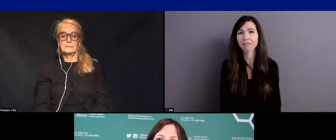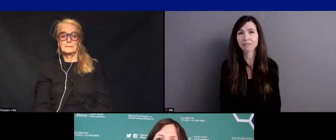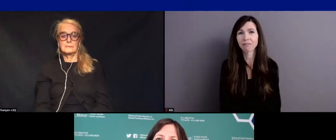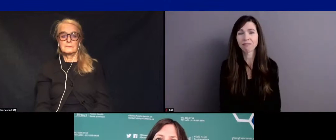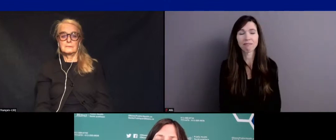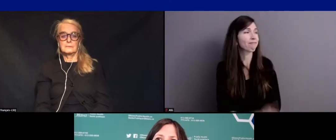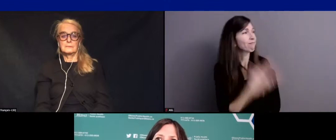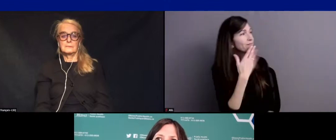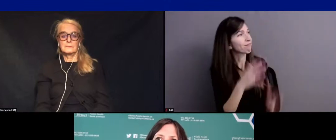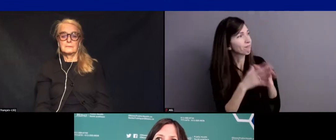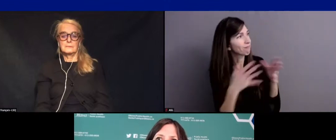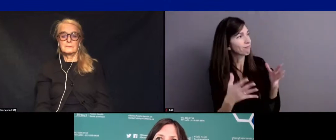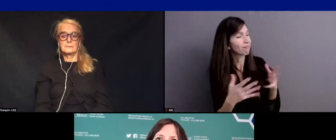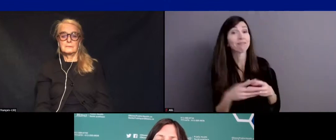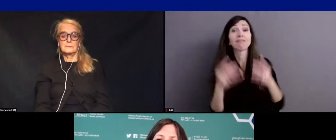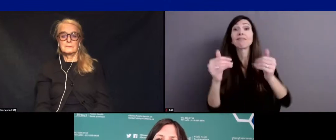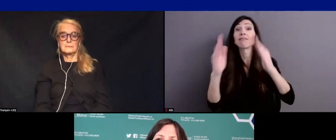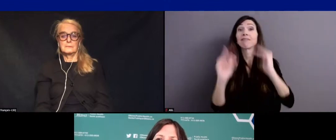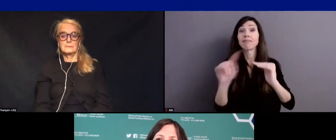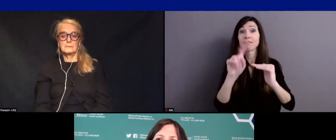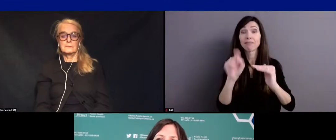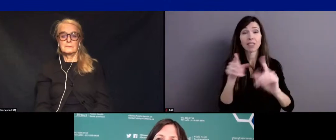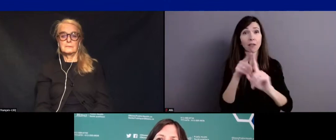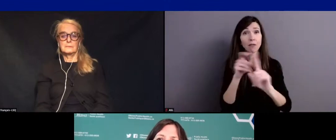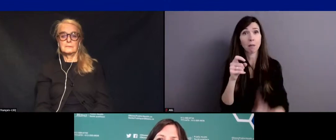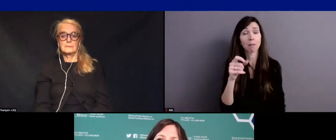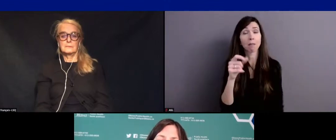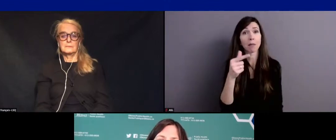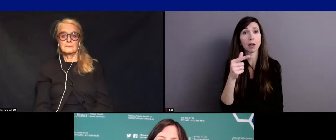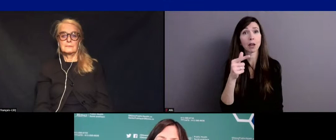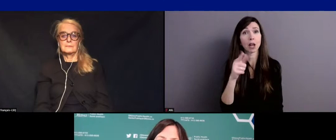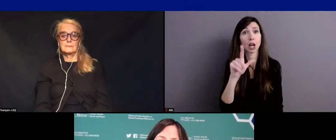Our next question will be Globe and Mail, Karen Howlett. Please go ahead.